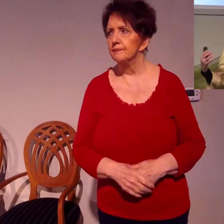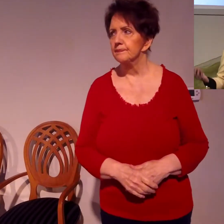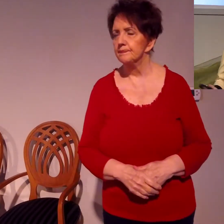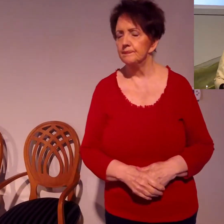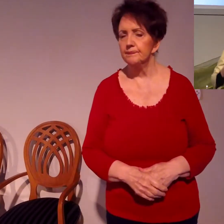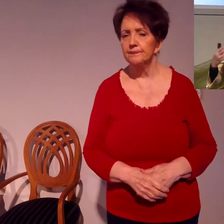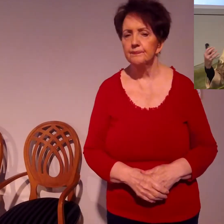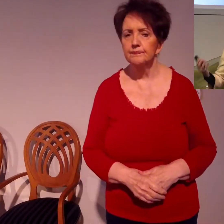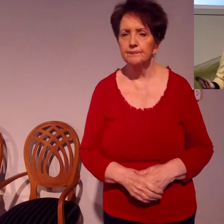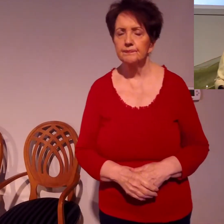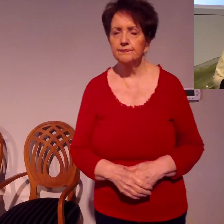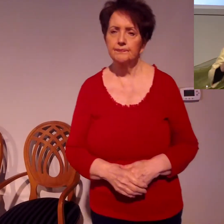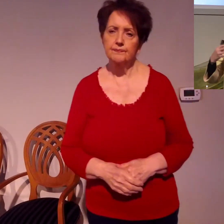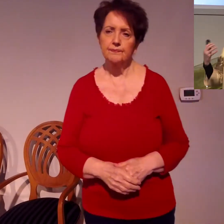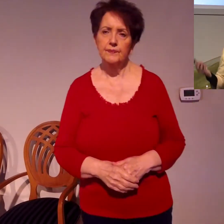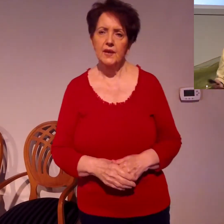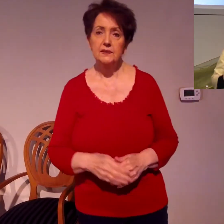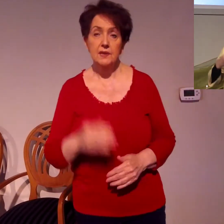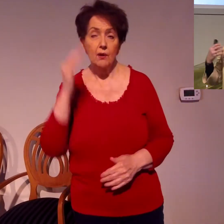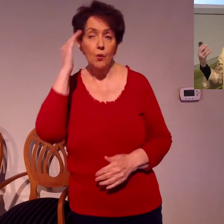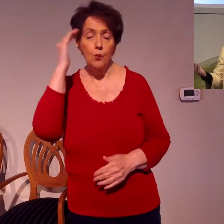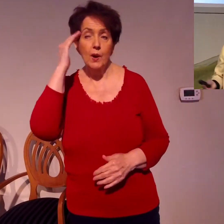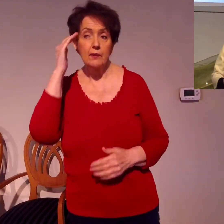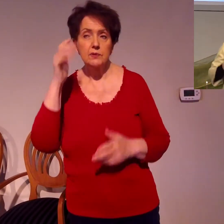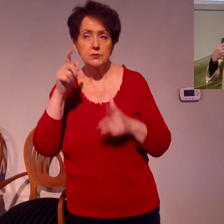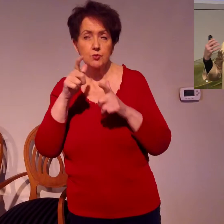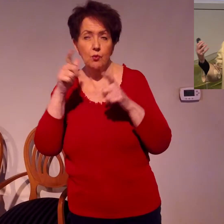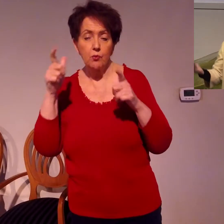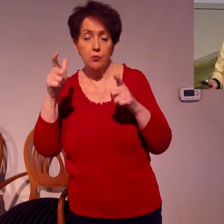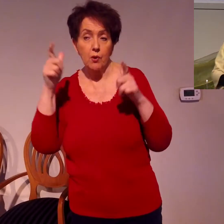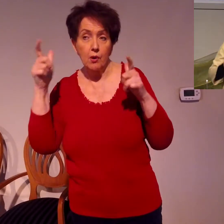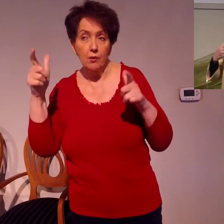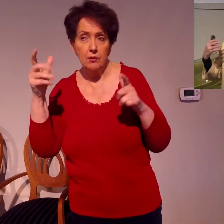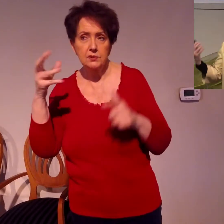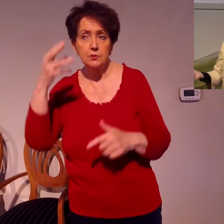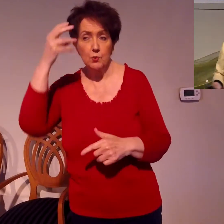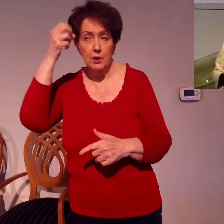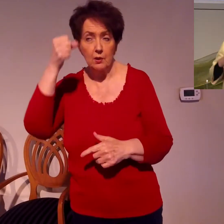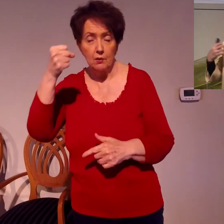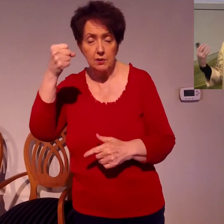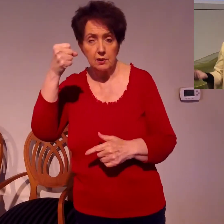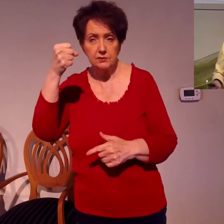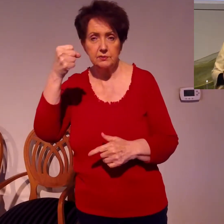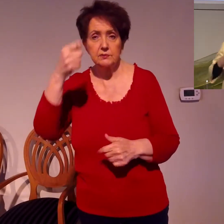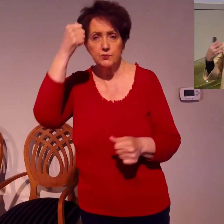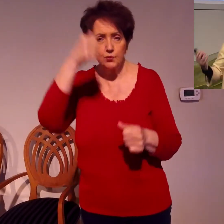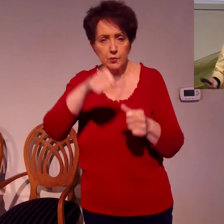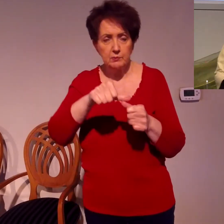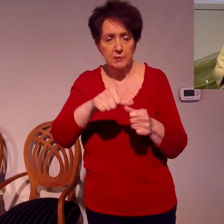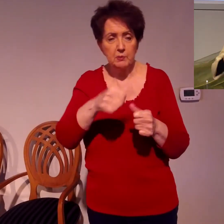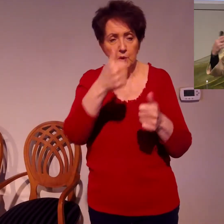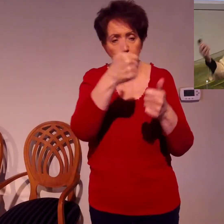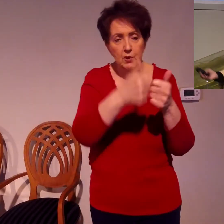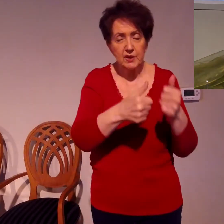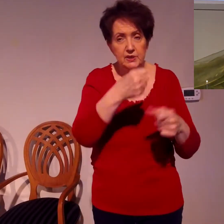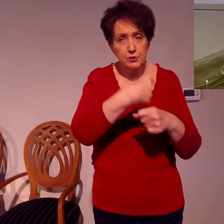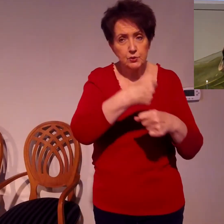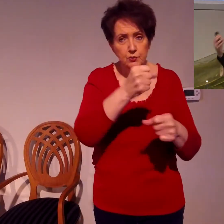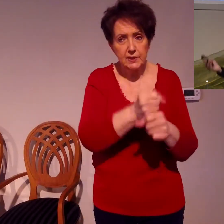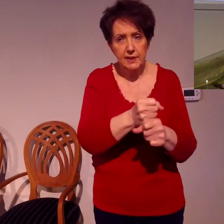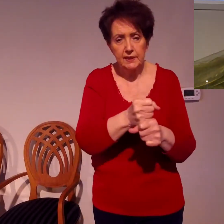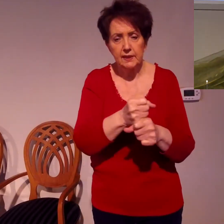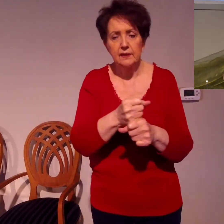So as we grow our awareness and hold on to this awareness and remember that we are each created in this substance, we formed